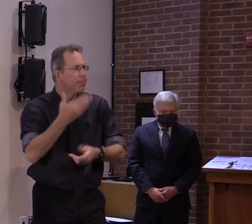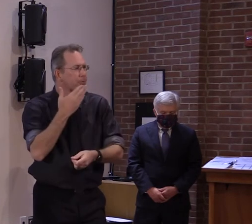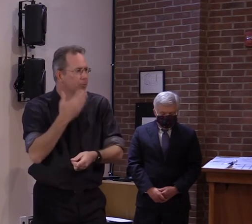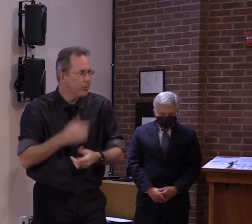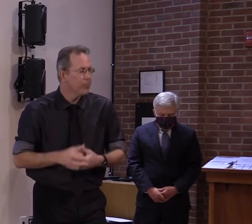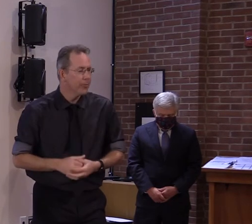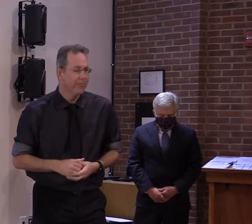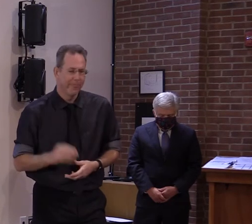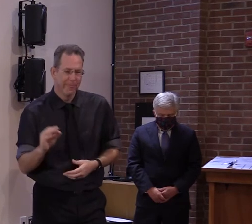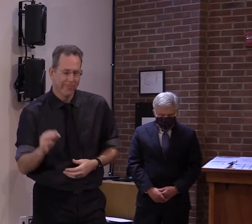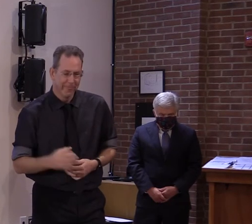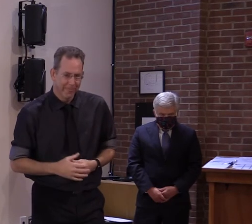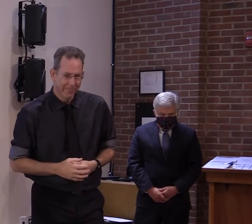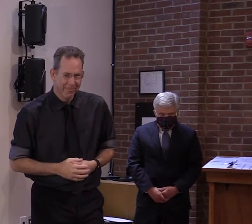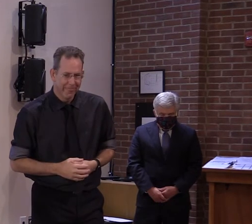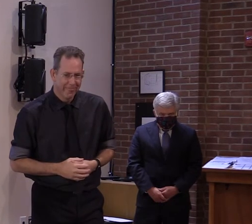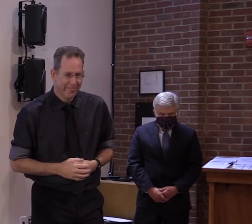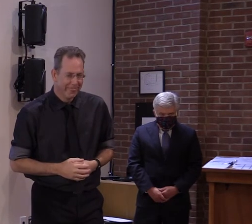this.